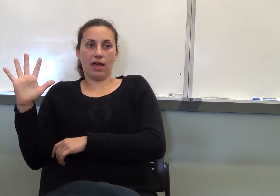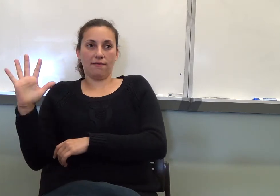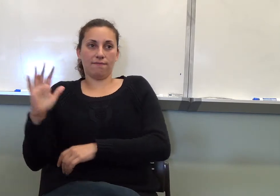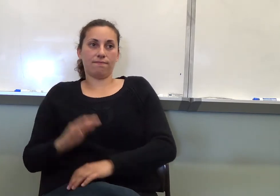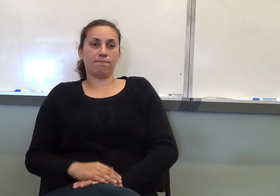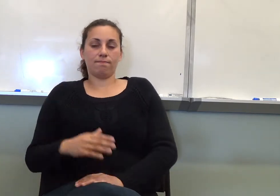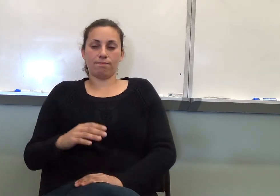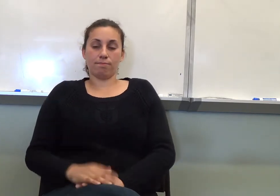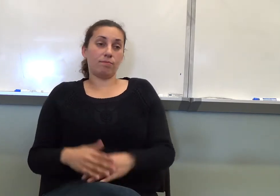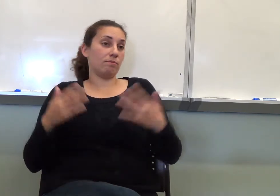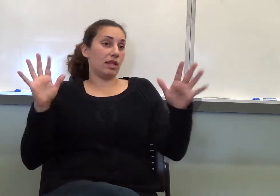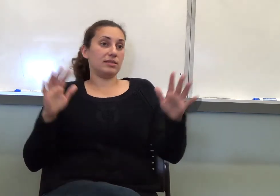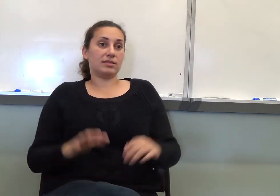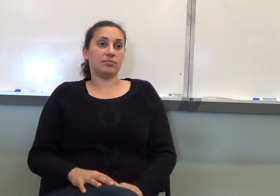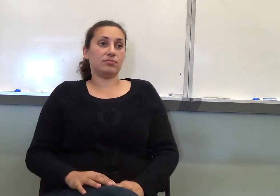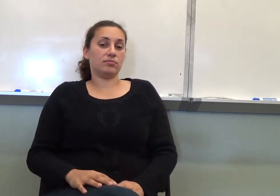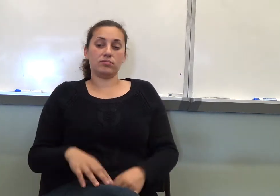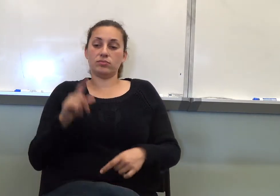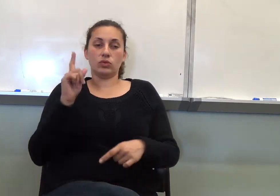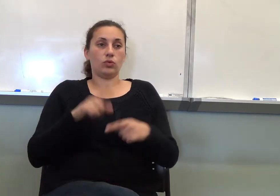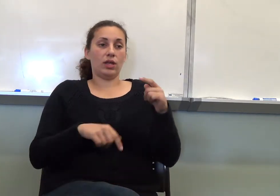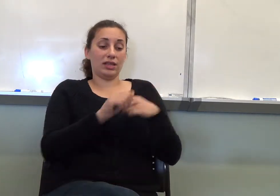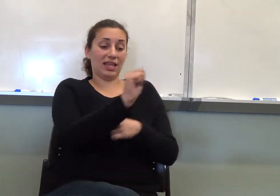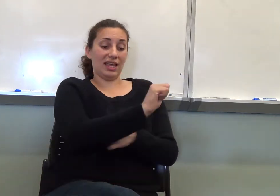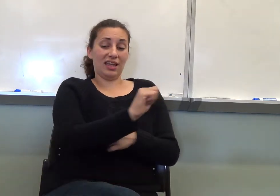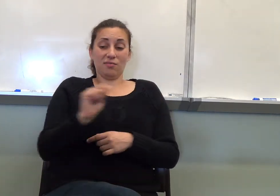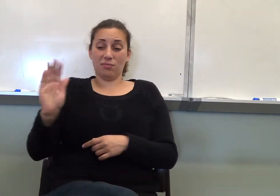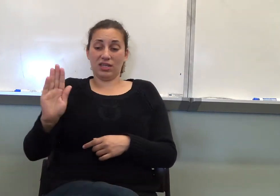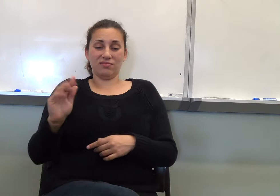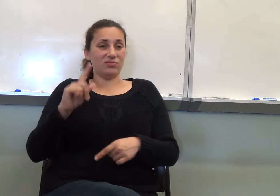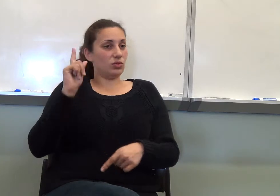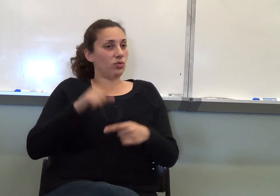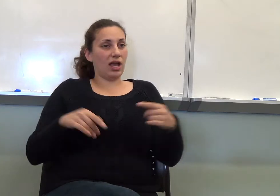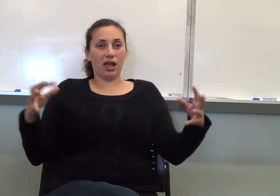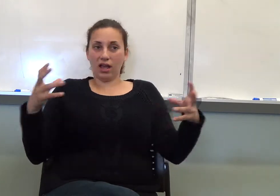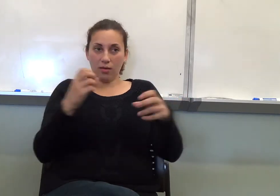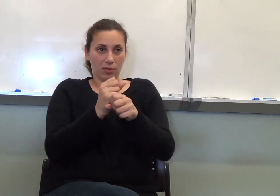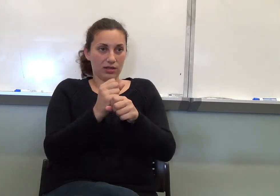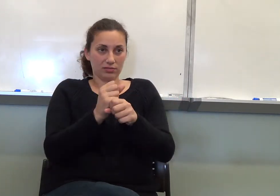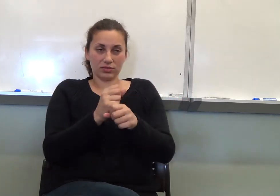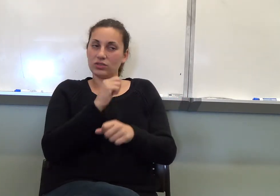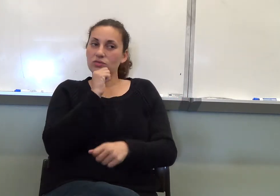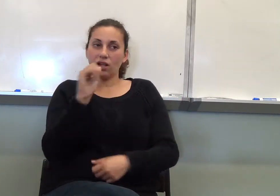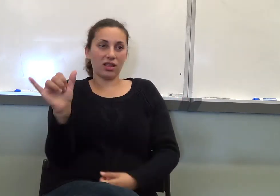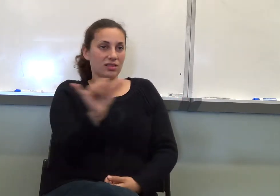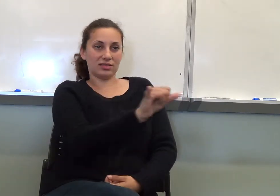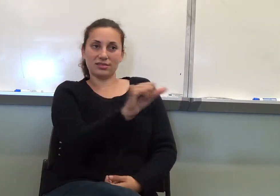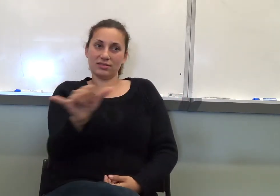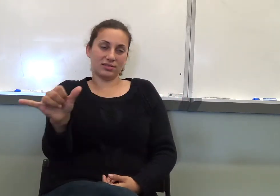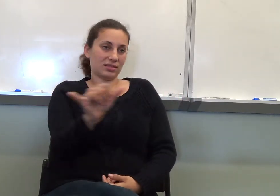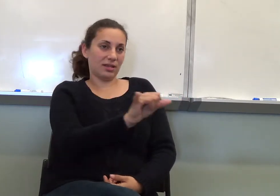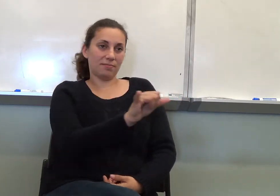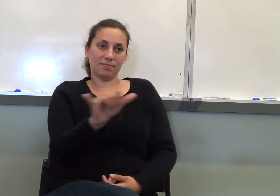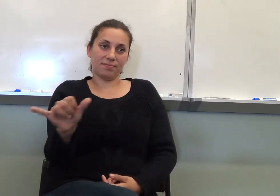And that's it. You can't combine a's and b's, right? They're not the same thing. Those are not like terms. So all of this